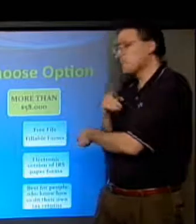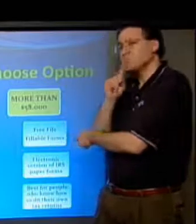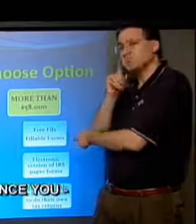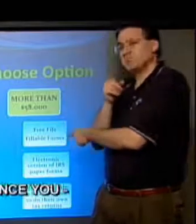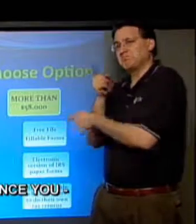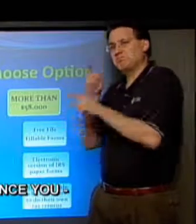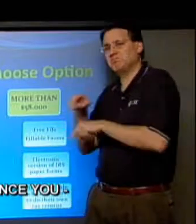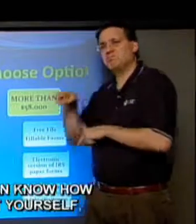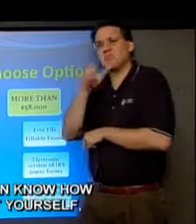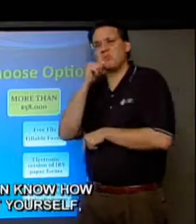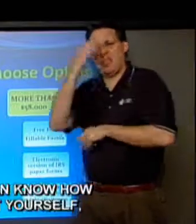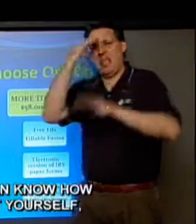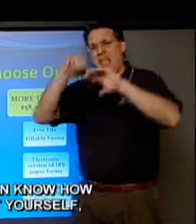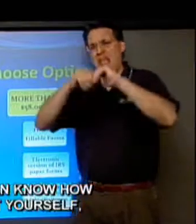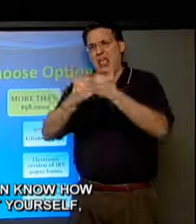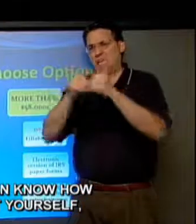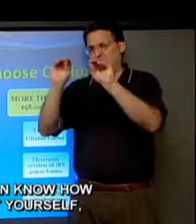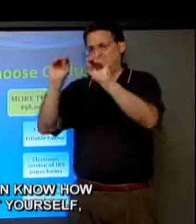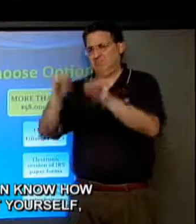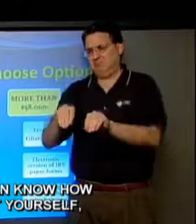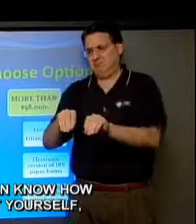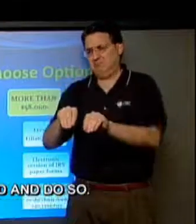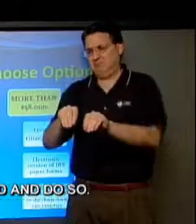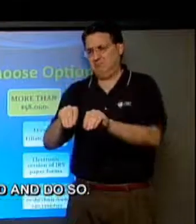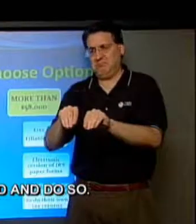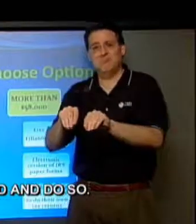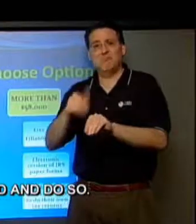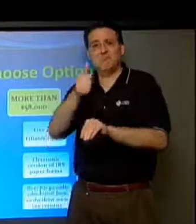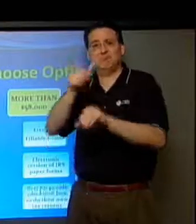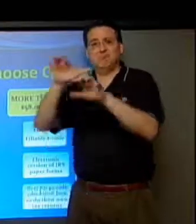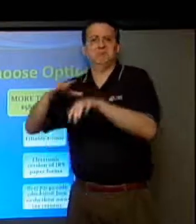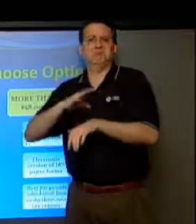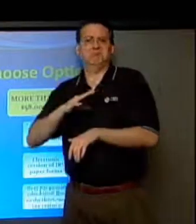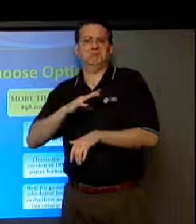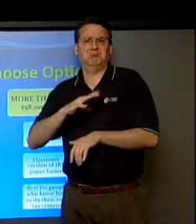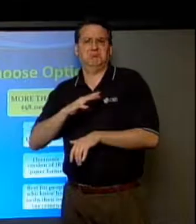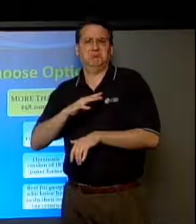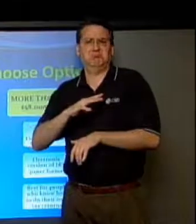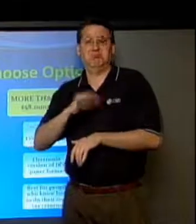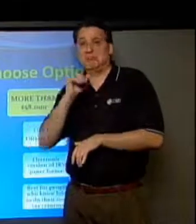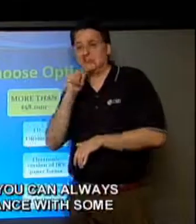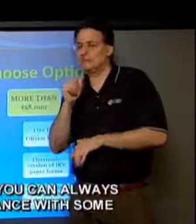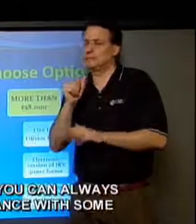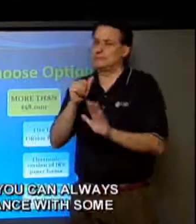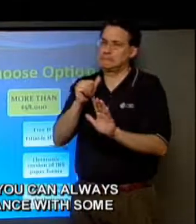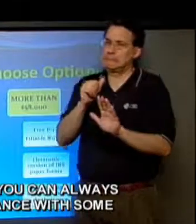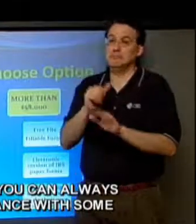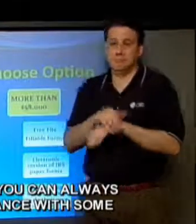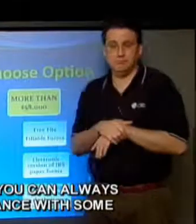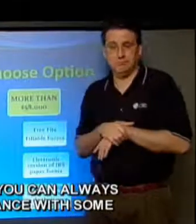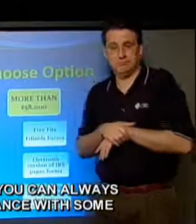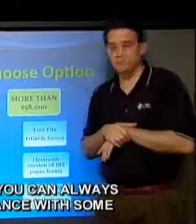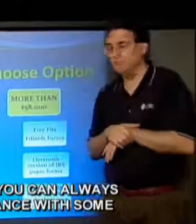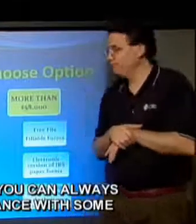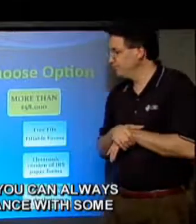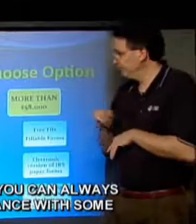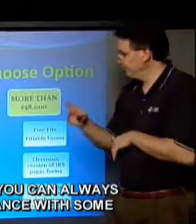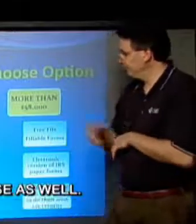But if you can know how to do it yourself, go ahead and do so. But if not, you can always get assistance with some of those as